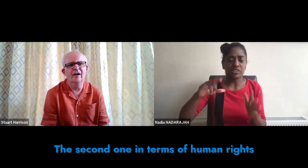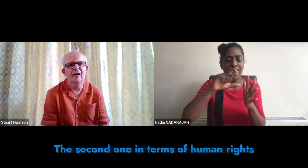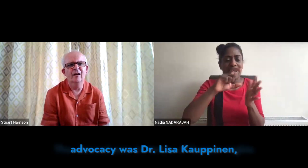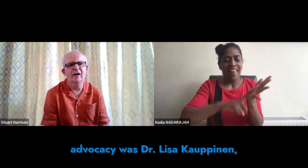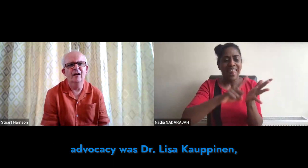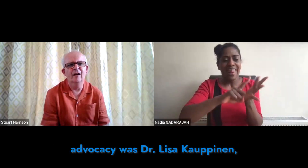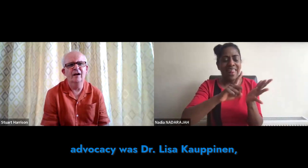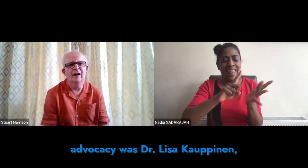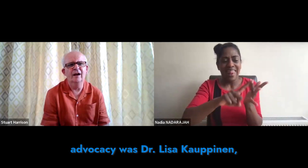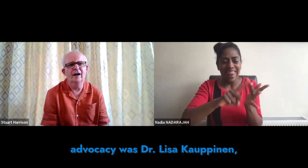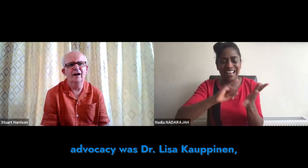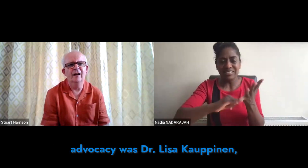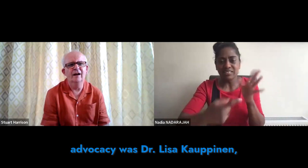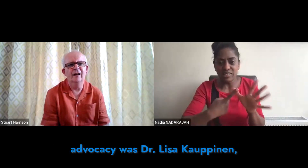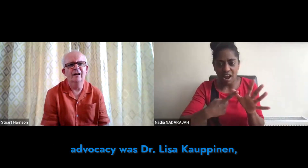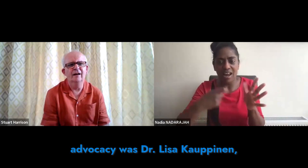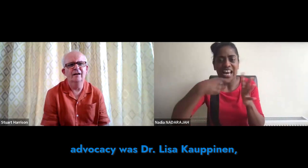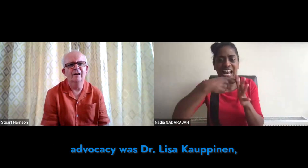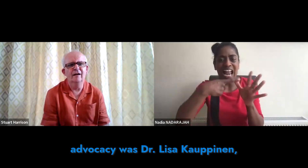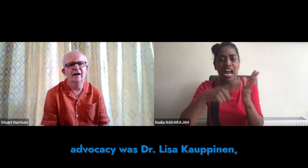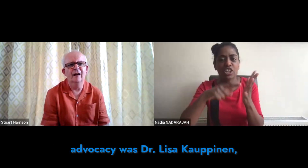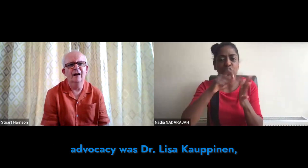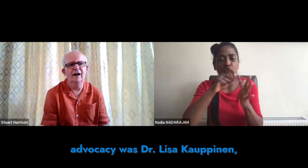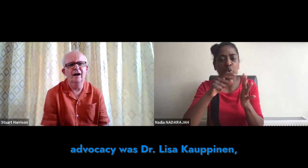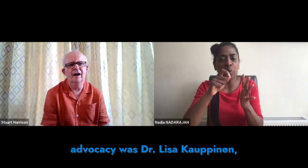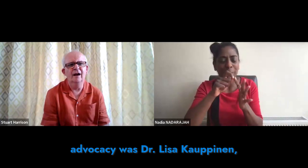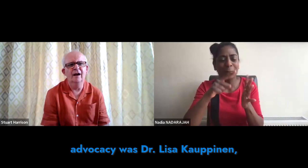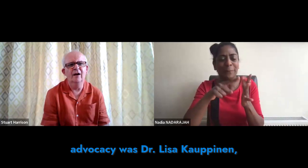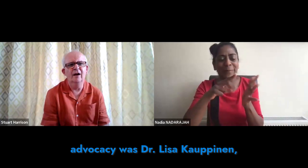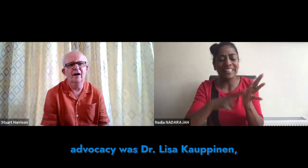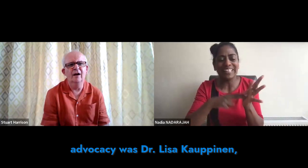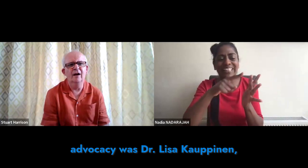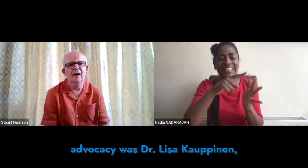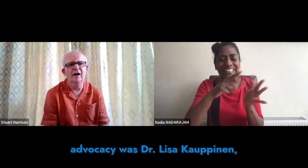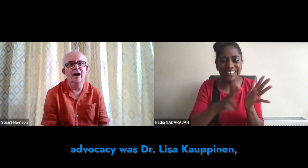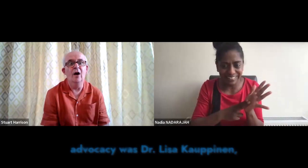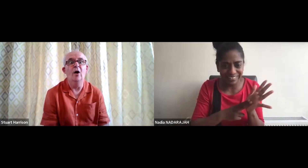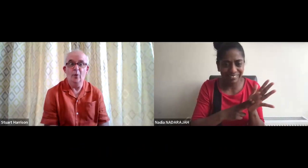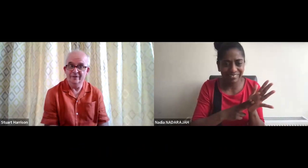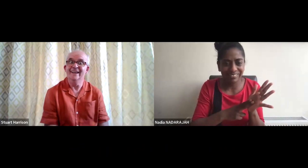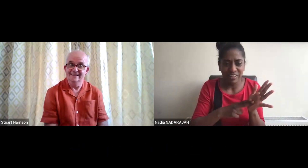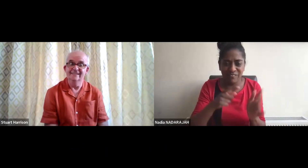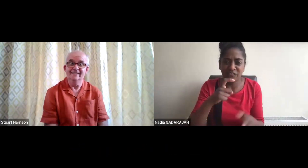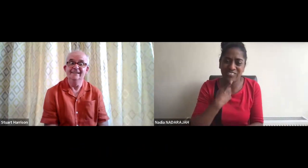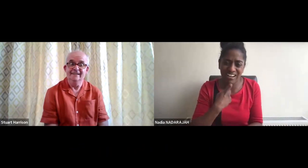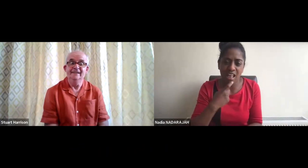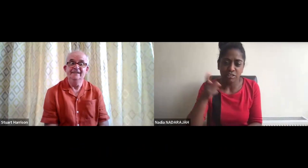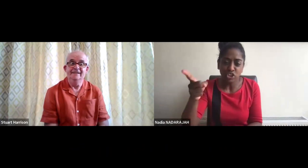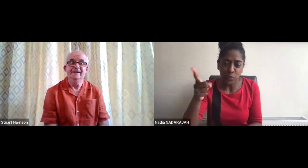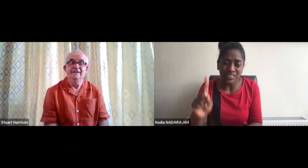rights advocacy, was Dr. Lisa Kaupin,